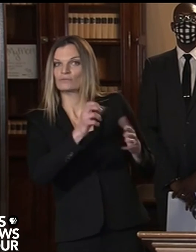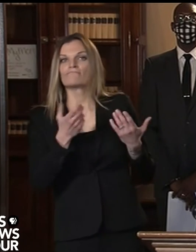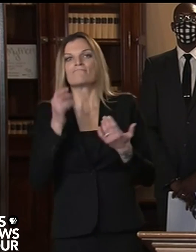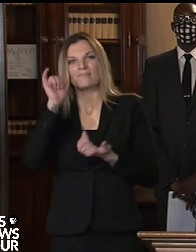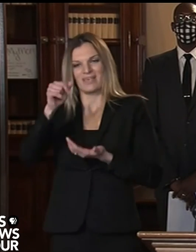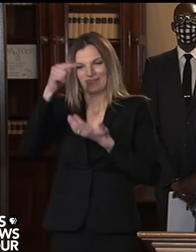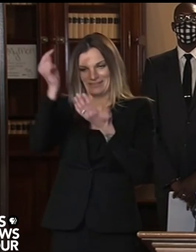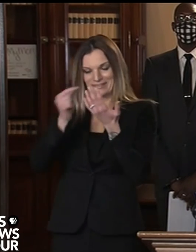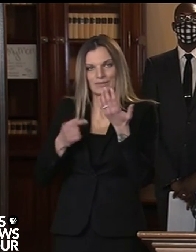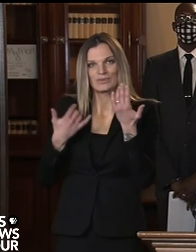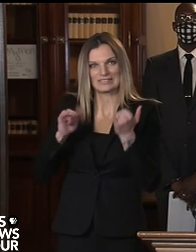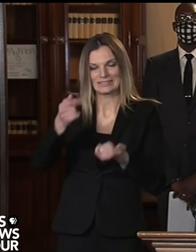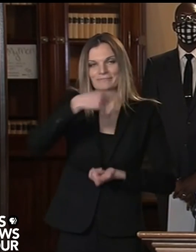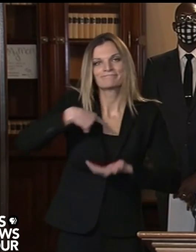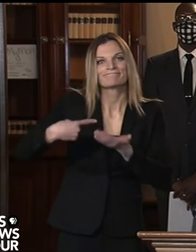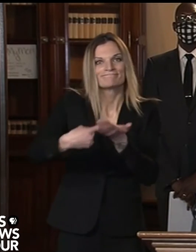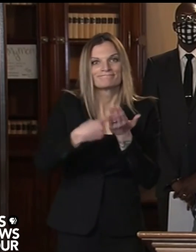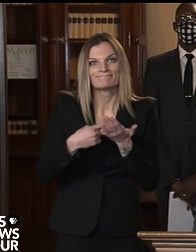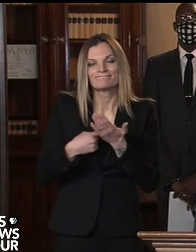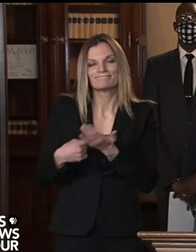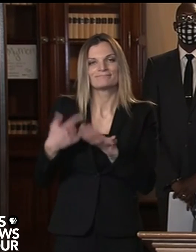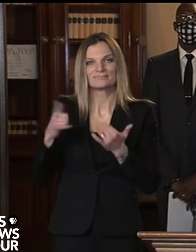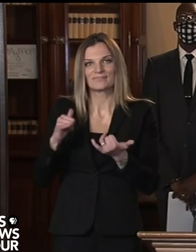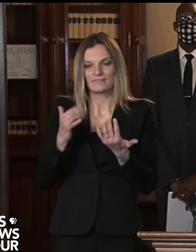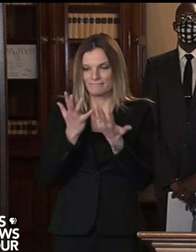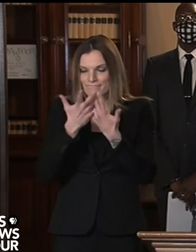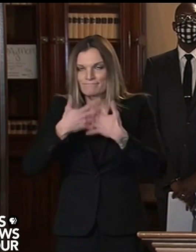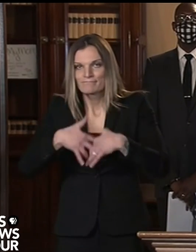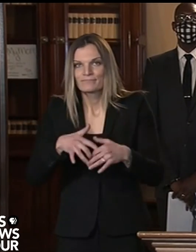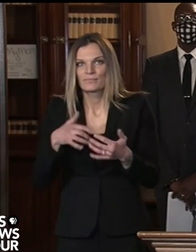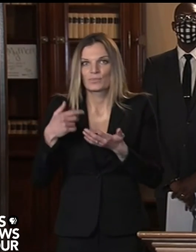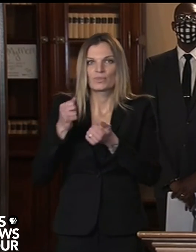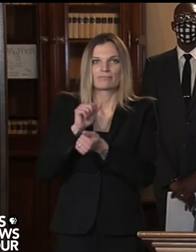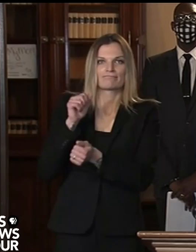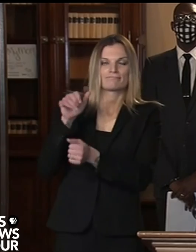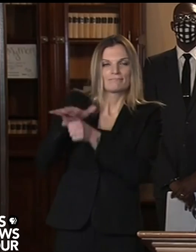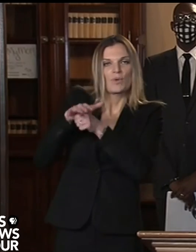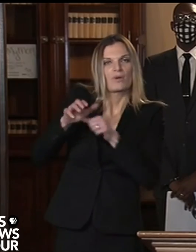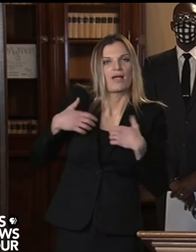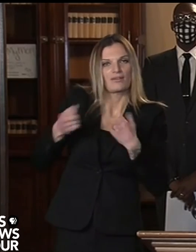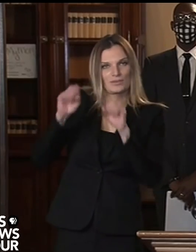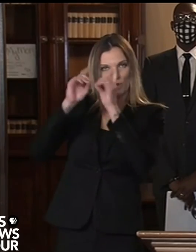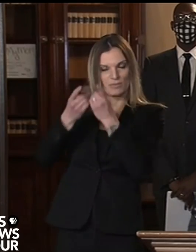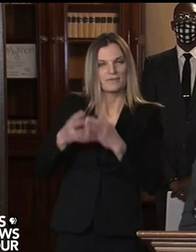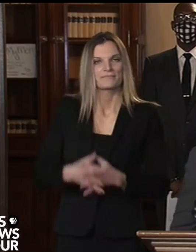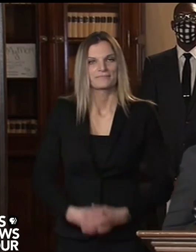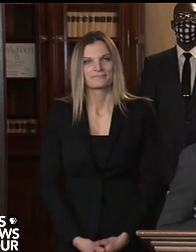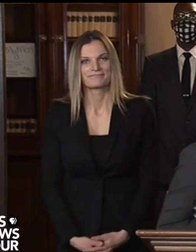are logistics that we are still talking through and working through with our local health departments.